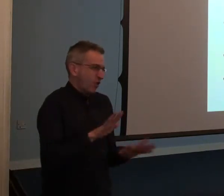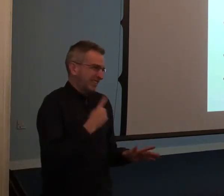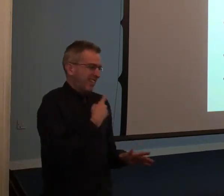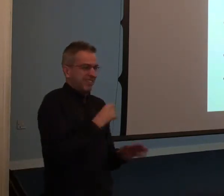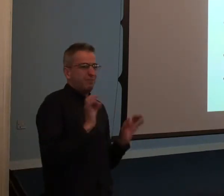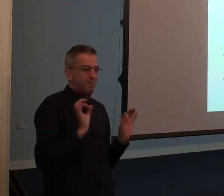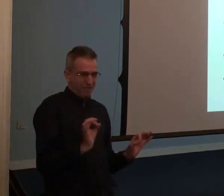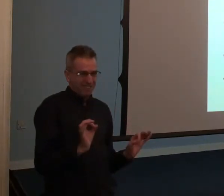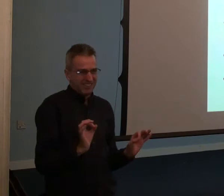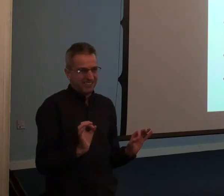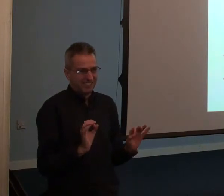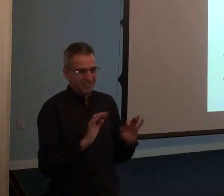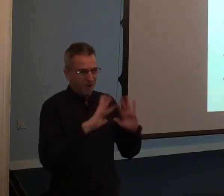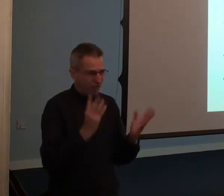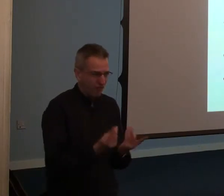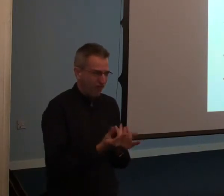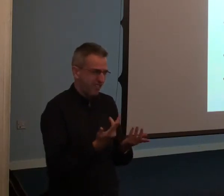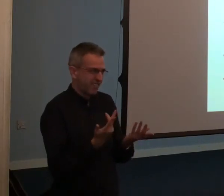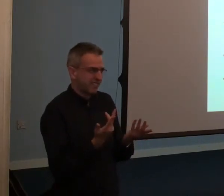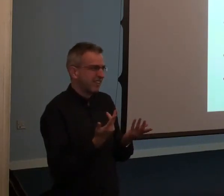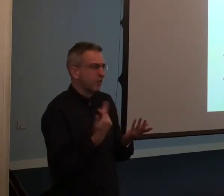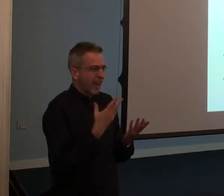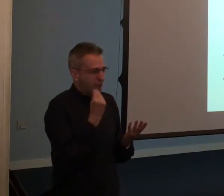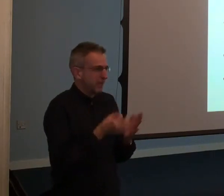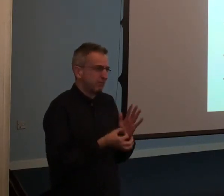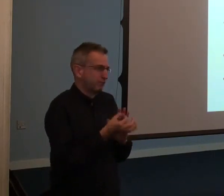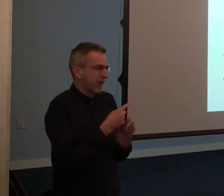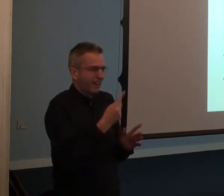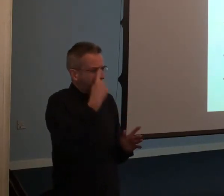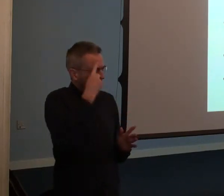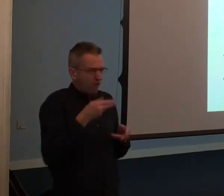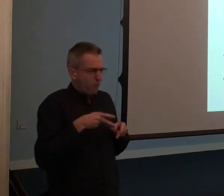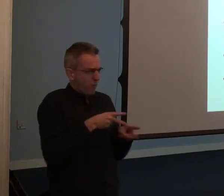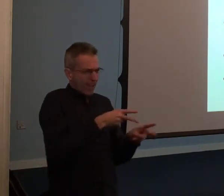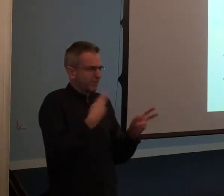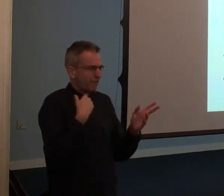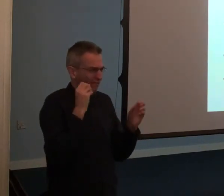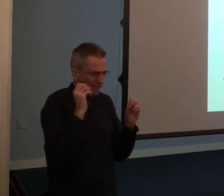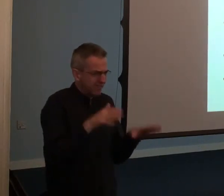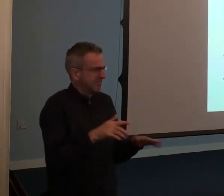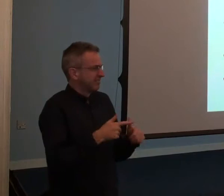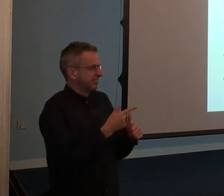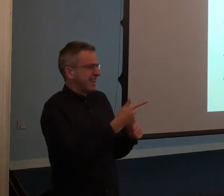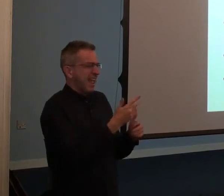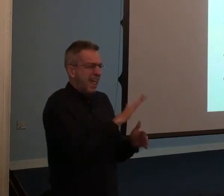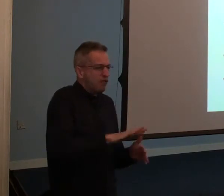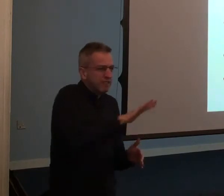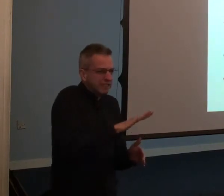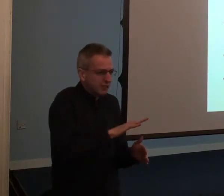Now, of course, I can't say that this is a perfect representative sample. I'm sure there's many ways that this research could be improved,